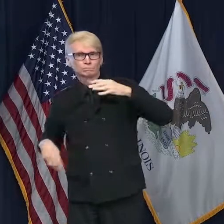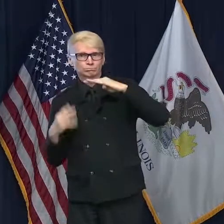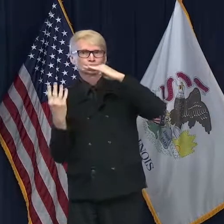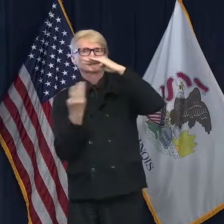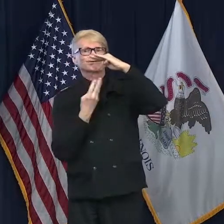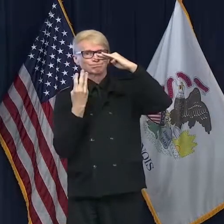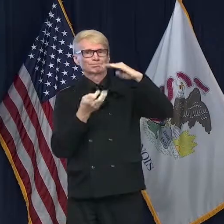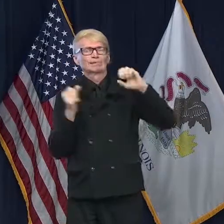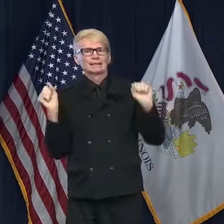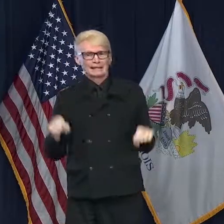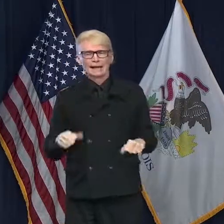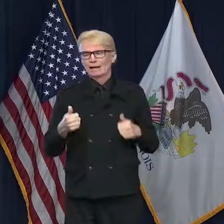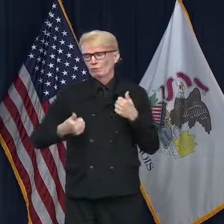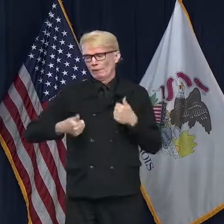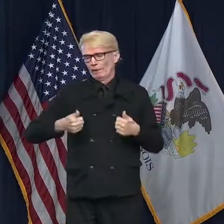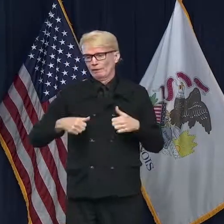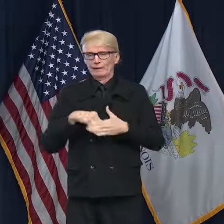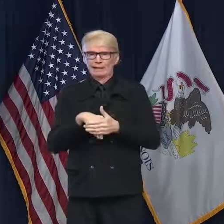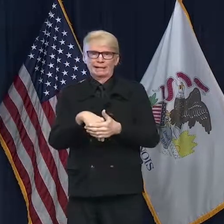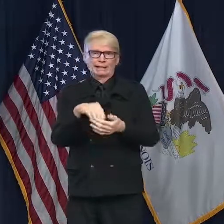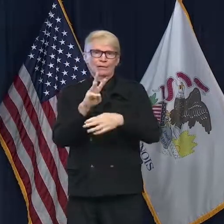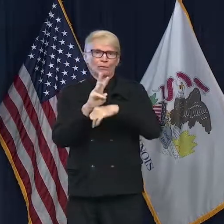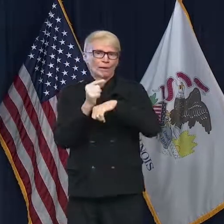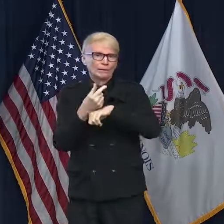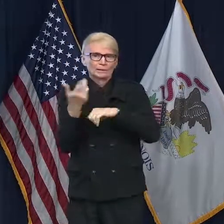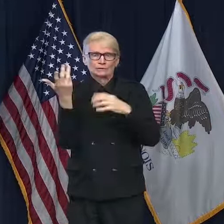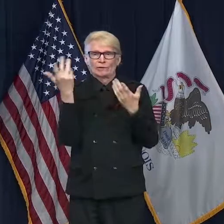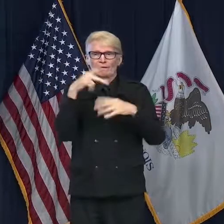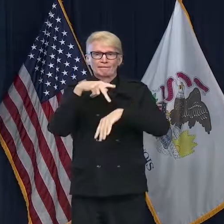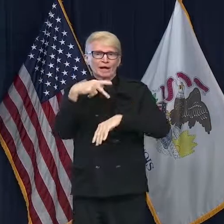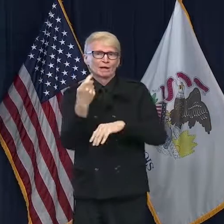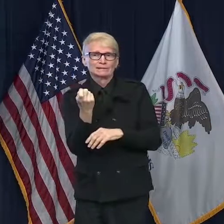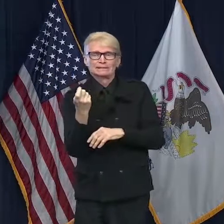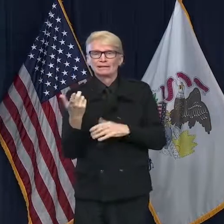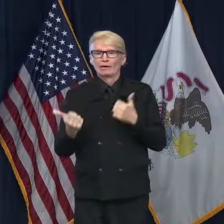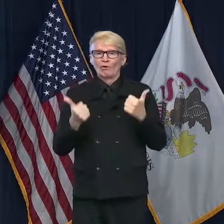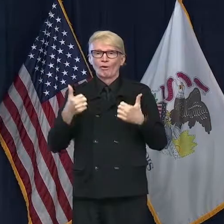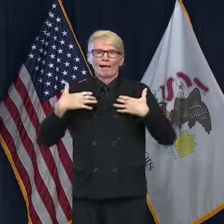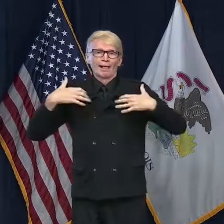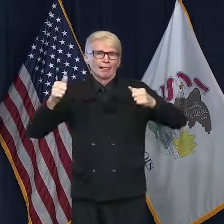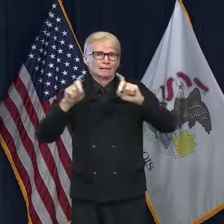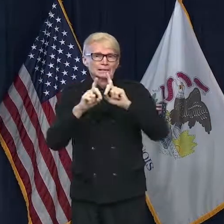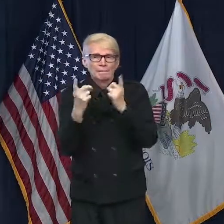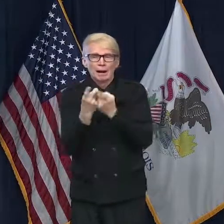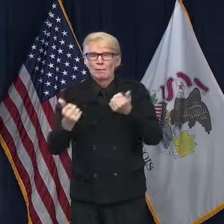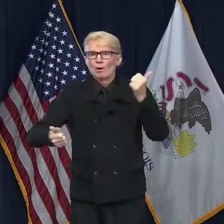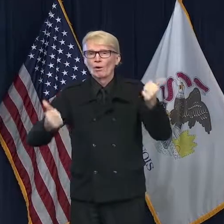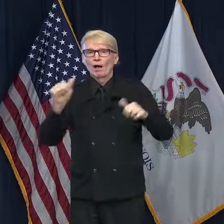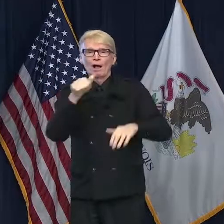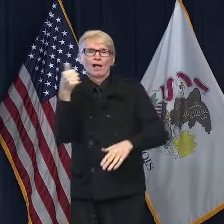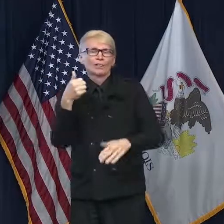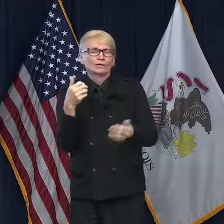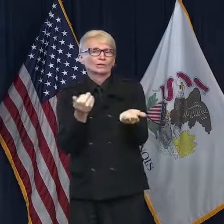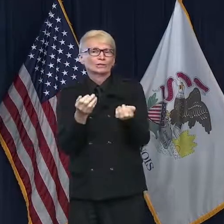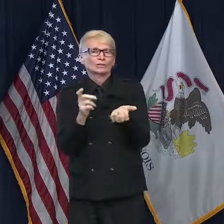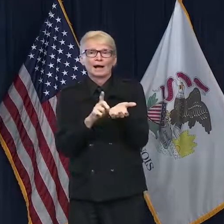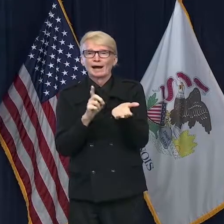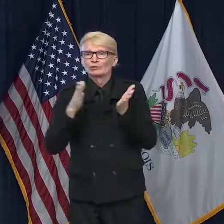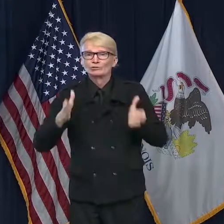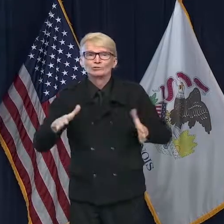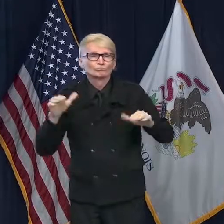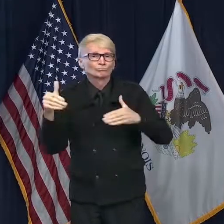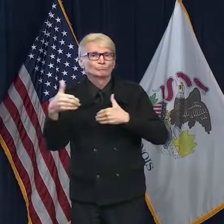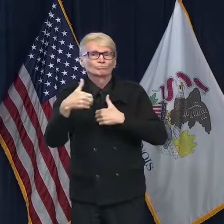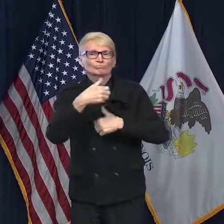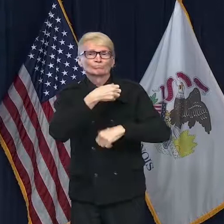it's in the retail pharmacies or from their local health departments or other providers that are helping us with this COVID effort. I